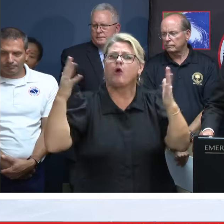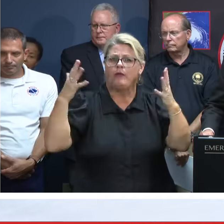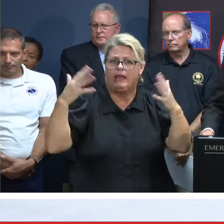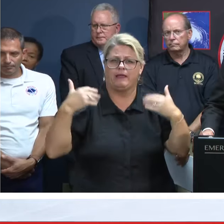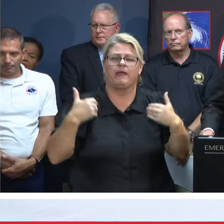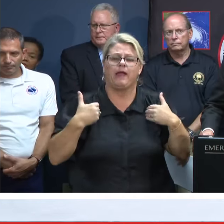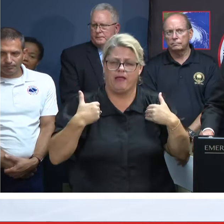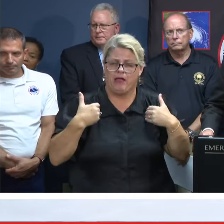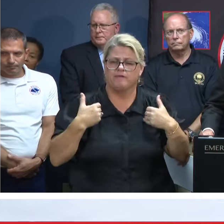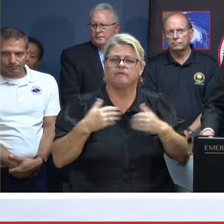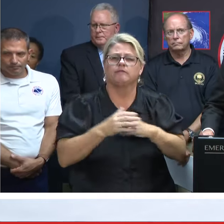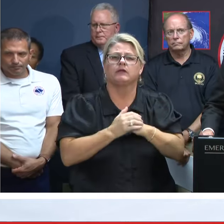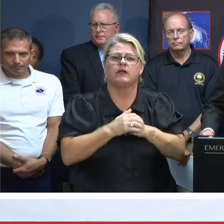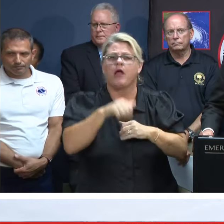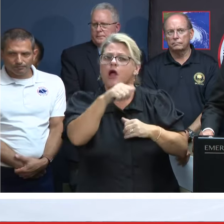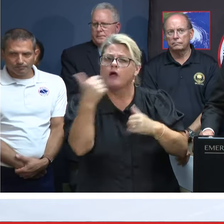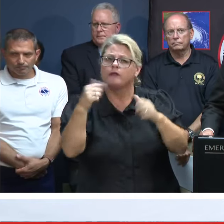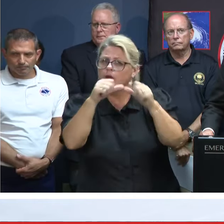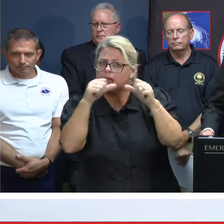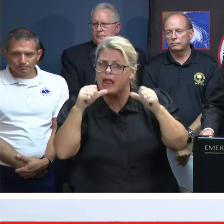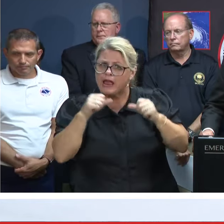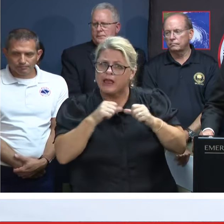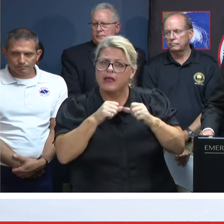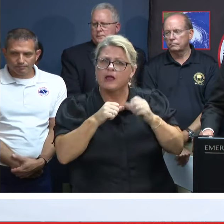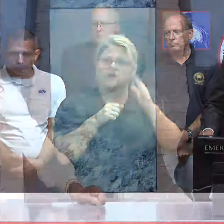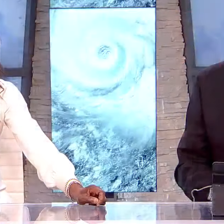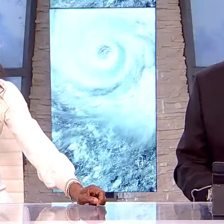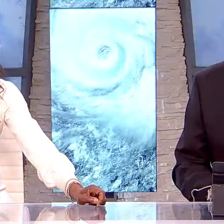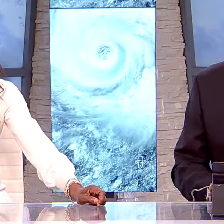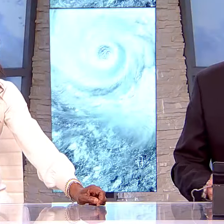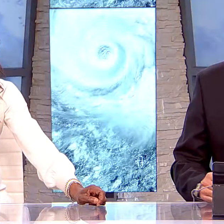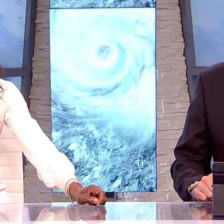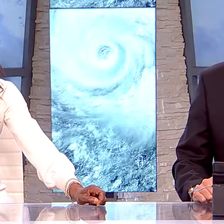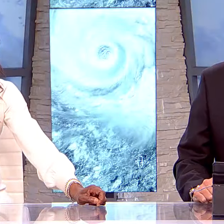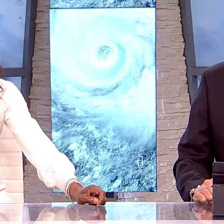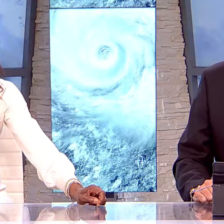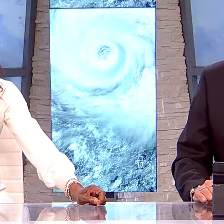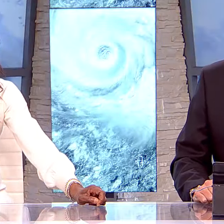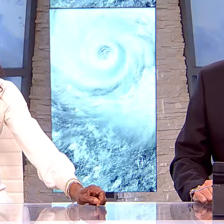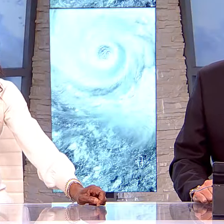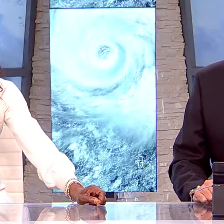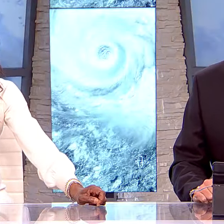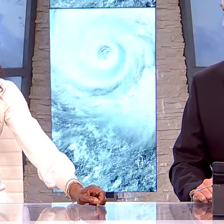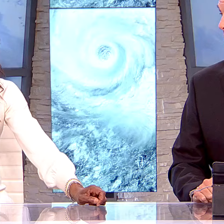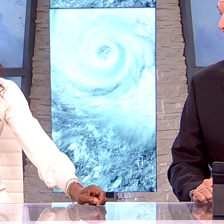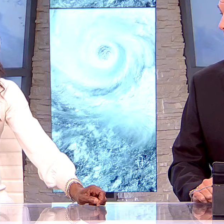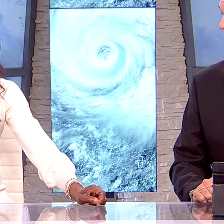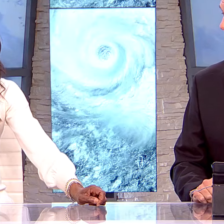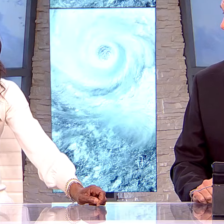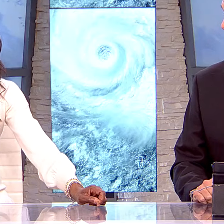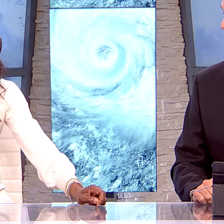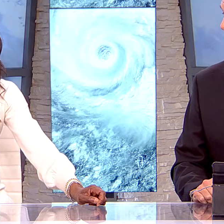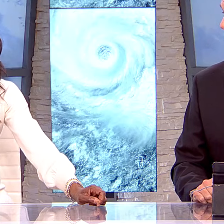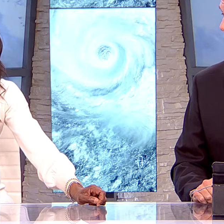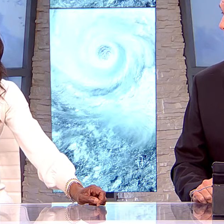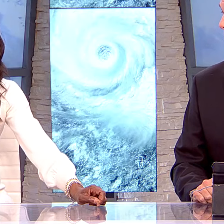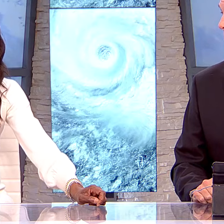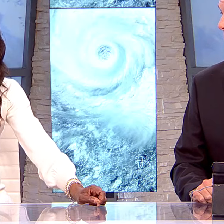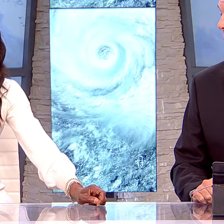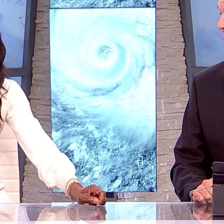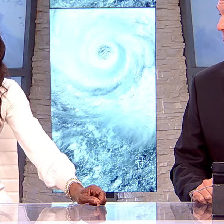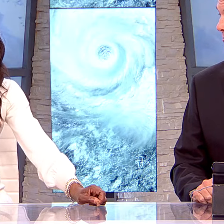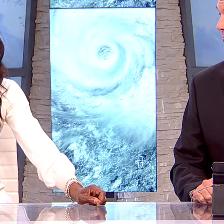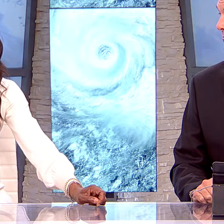to state leaders and their emergency plans as we look at the impacts of Tropical Storm Debbie. A lot of water coming